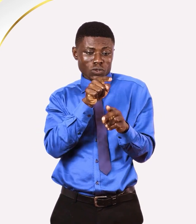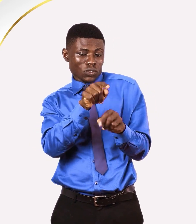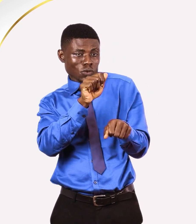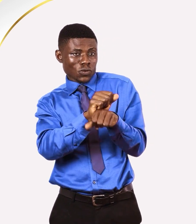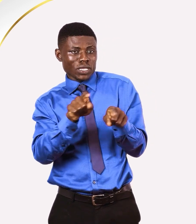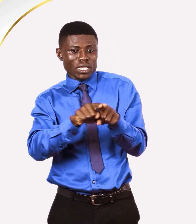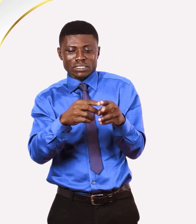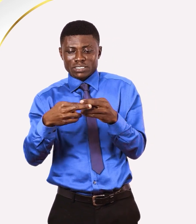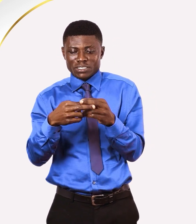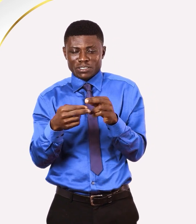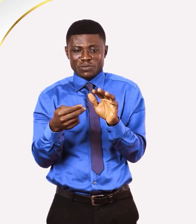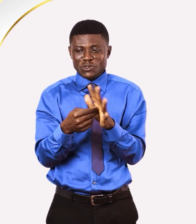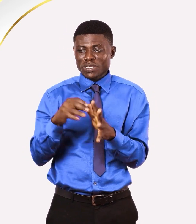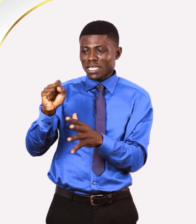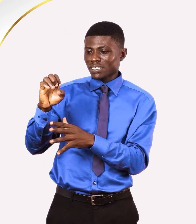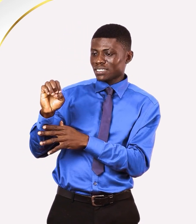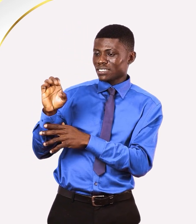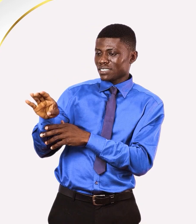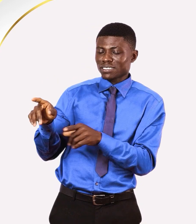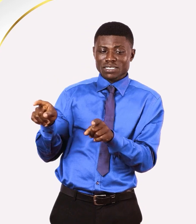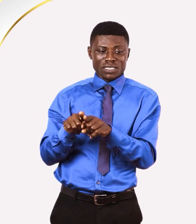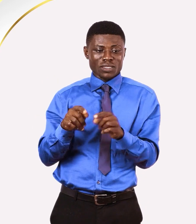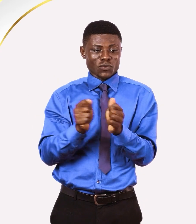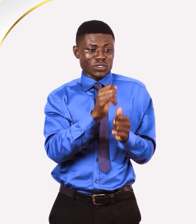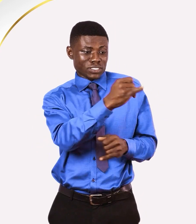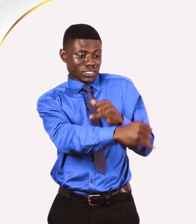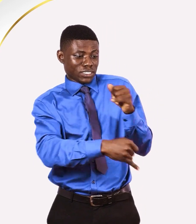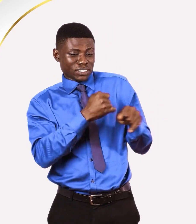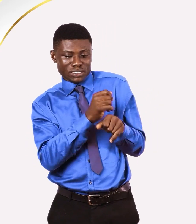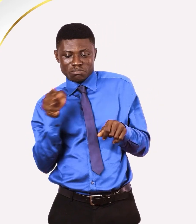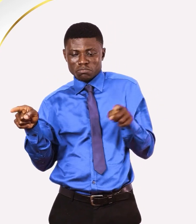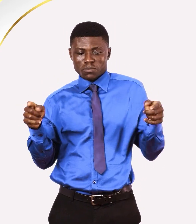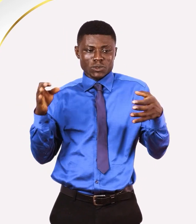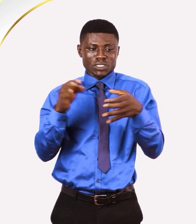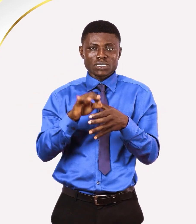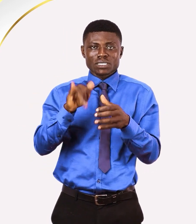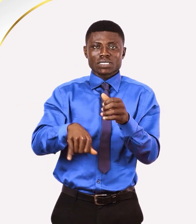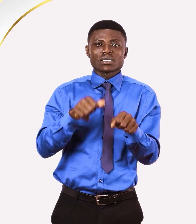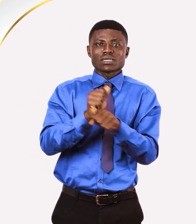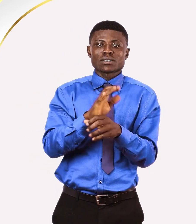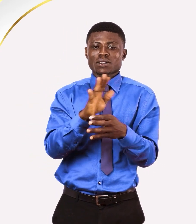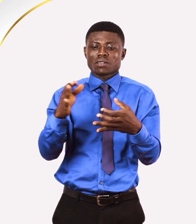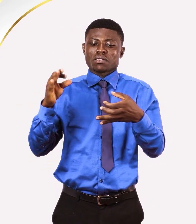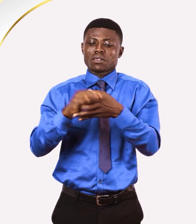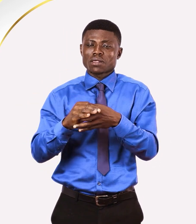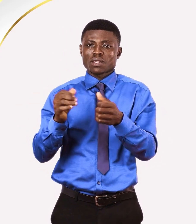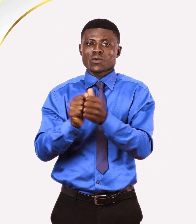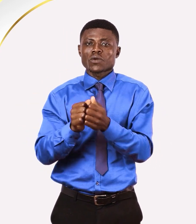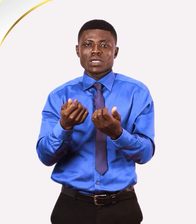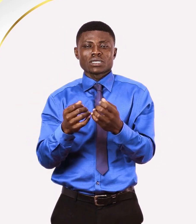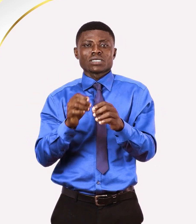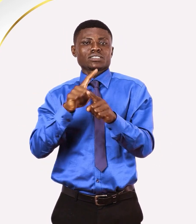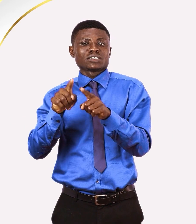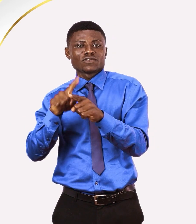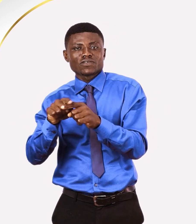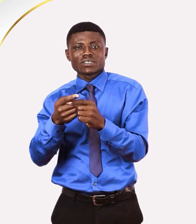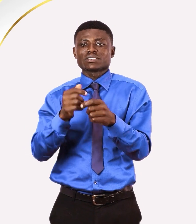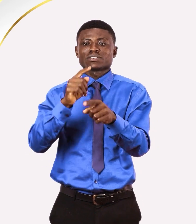the liaison between the SEC and its international counterparts. It interfaces with